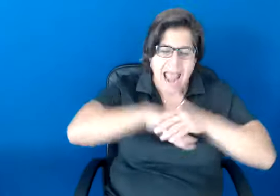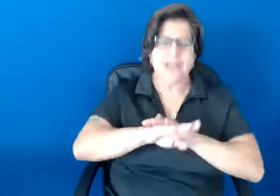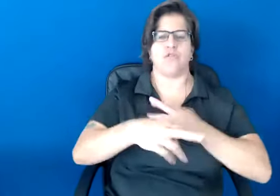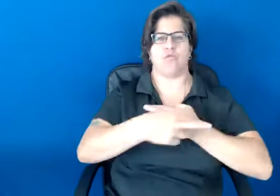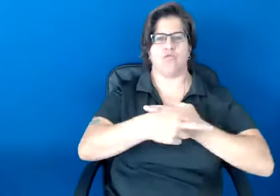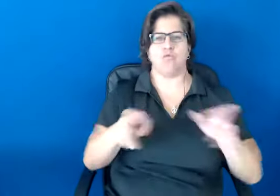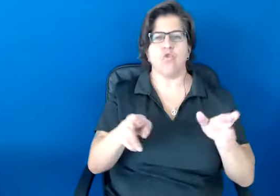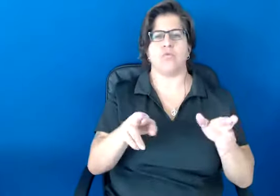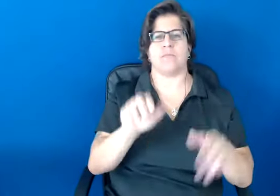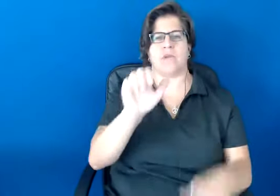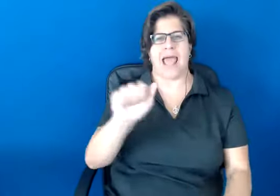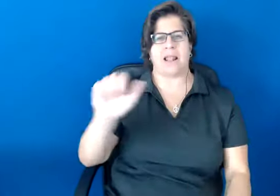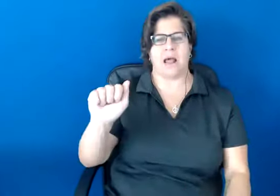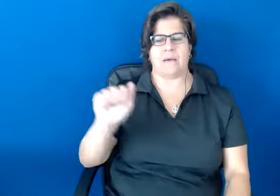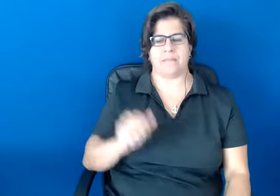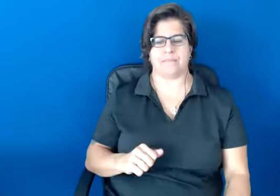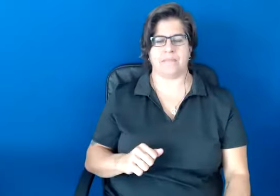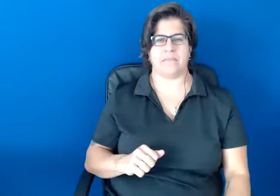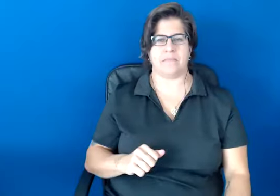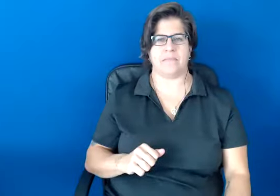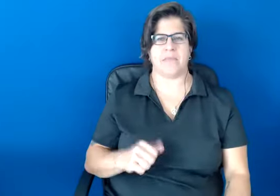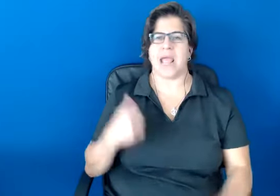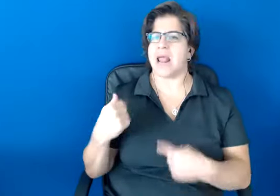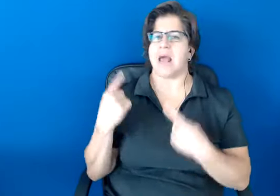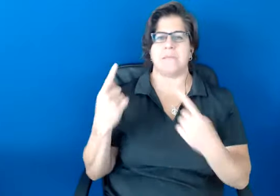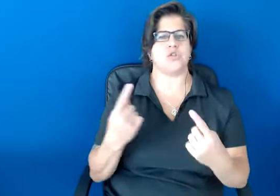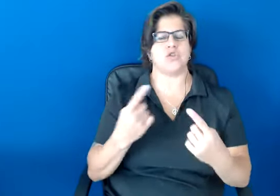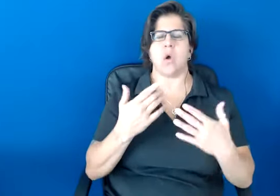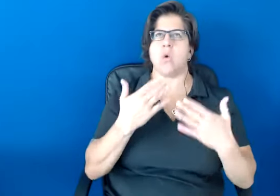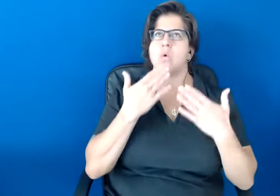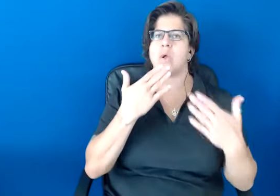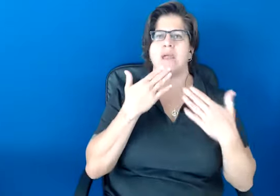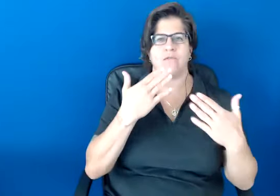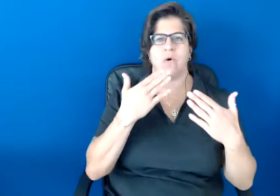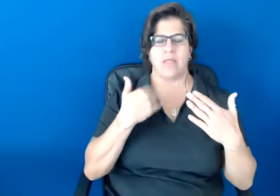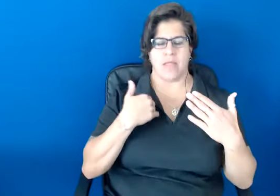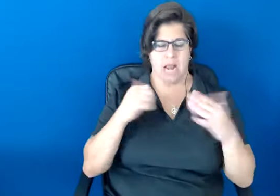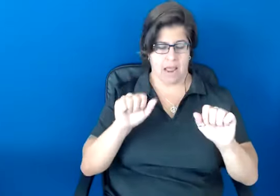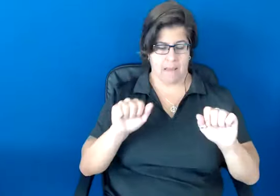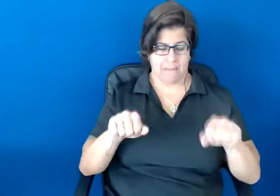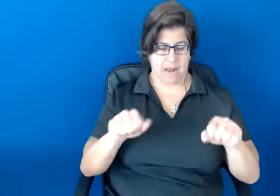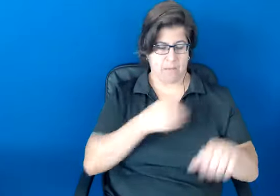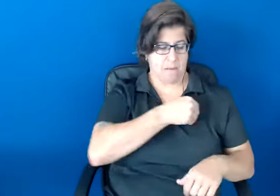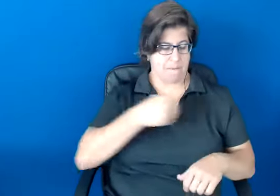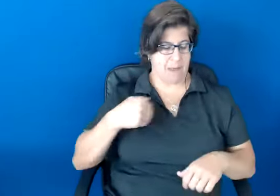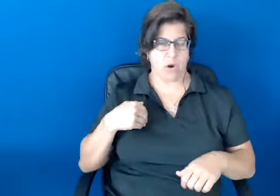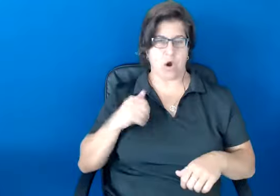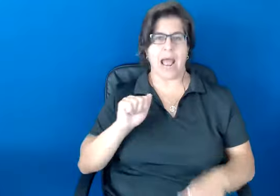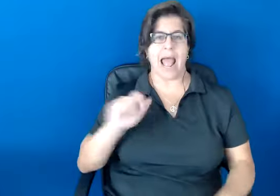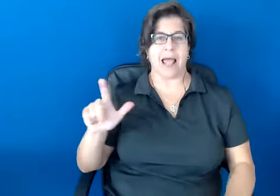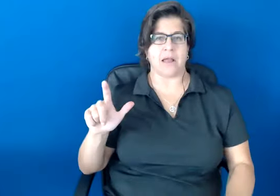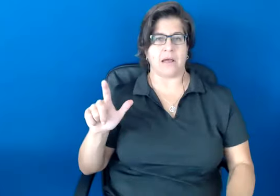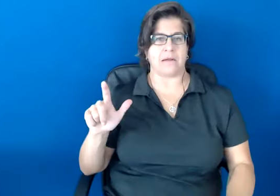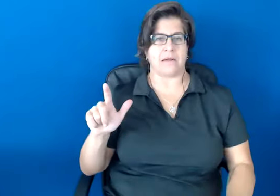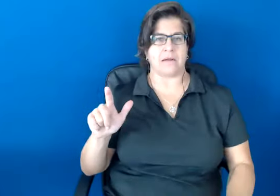grateful that I have been able to be a member of Al-Anon, because I know that day, if those women had